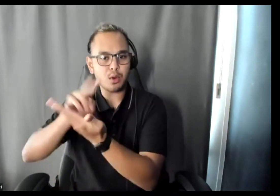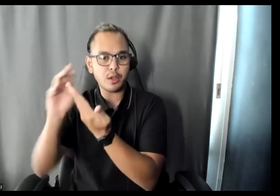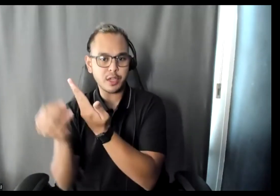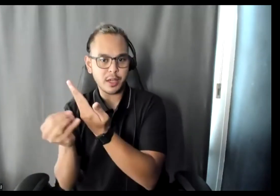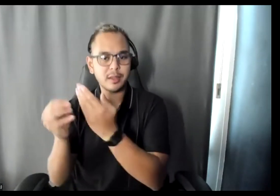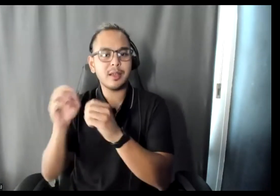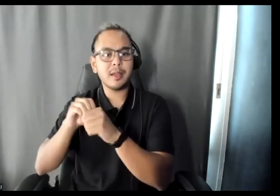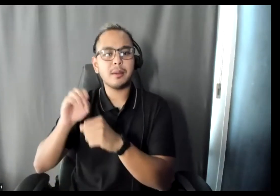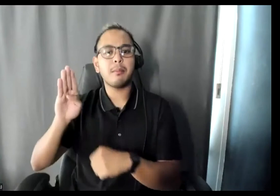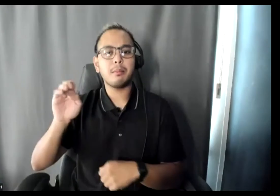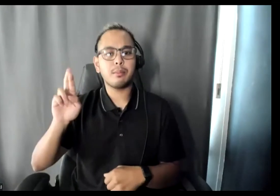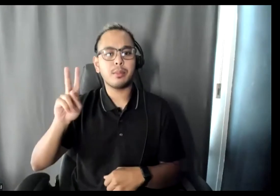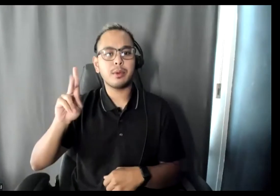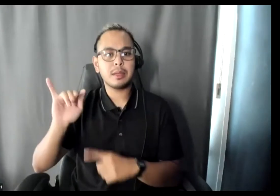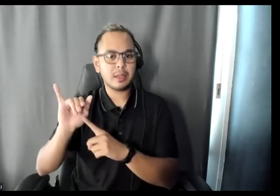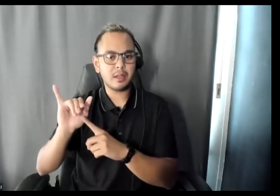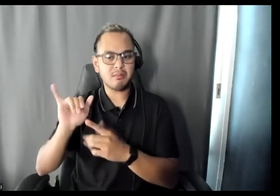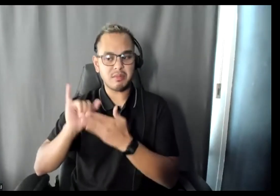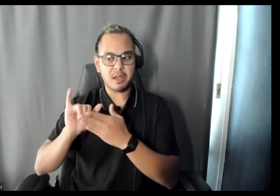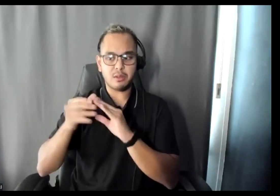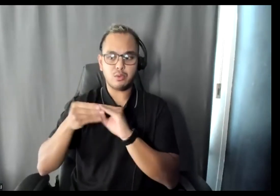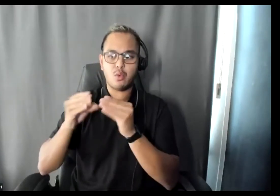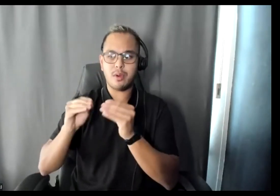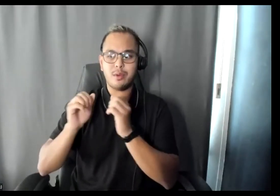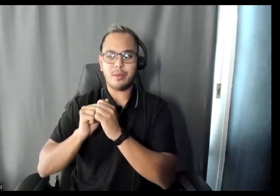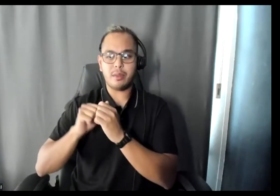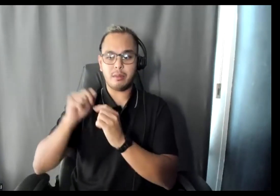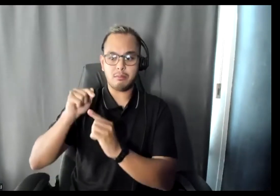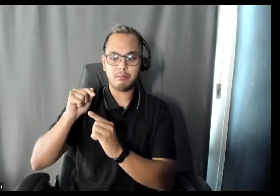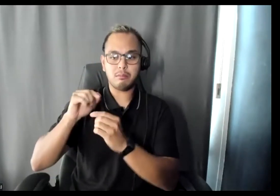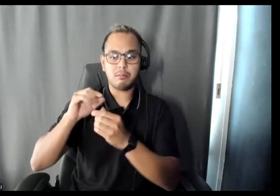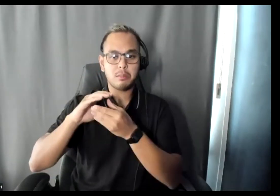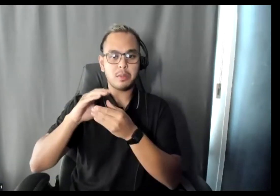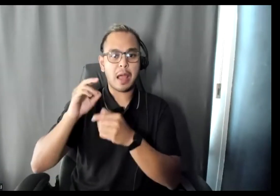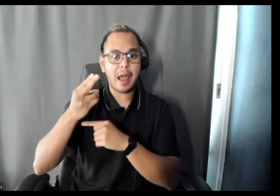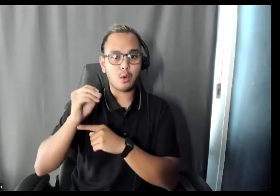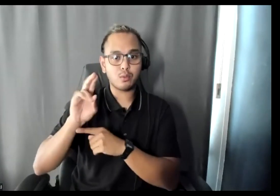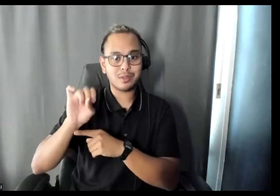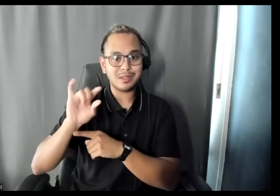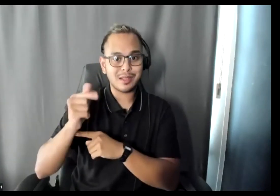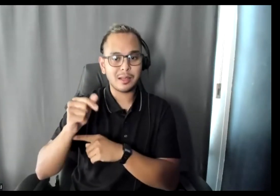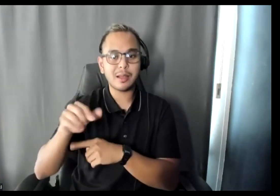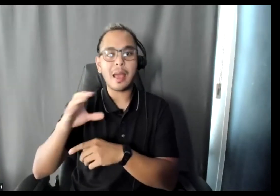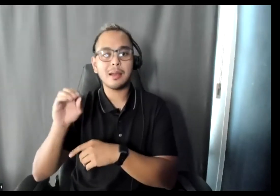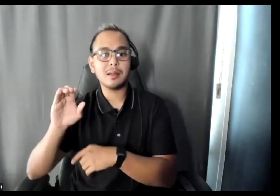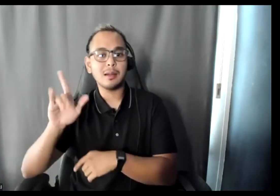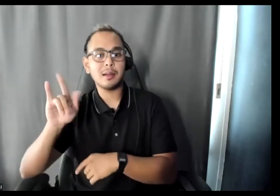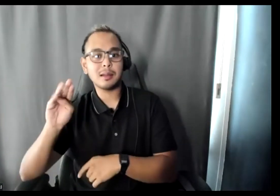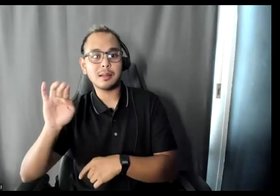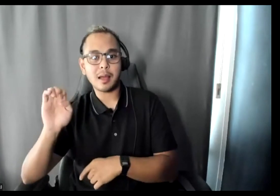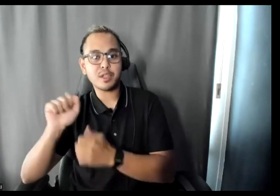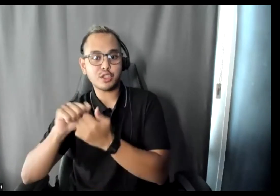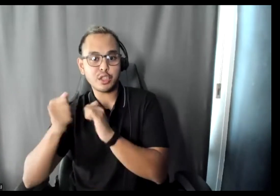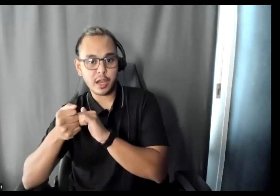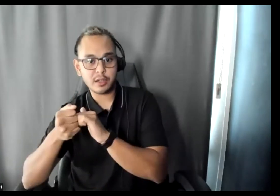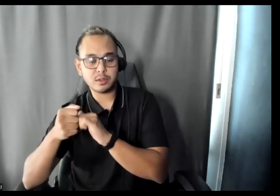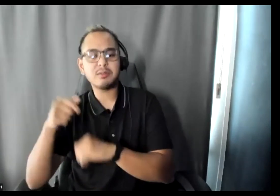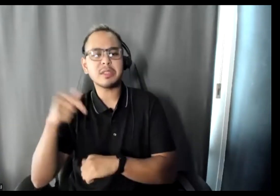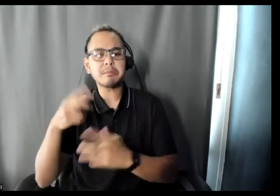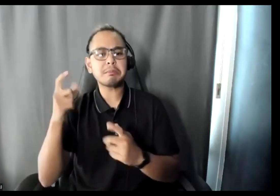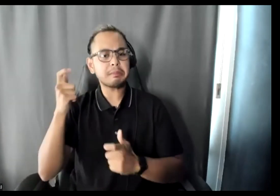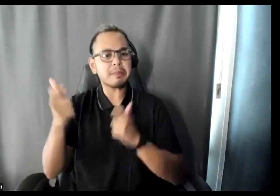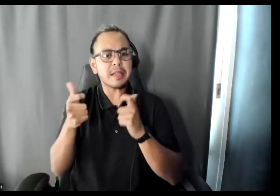of displacement and climate change and how you communicate about what's happening, that this displacement is a huge issue and we're